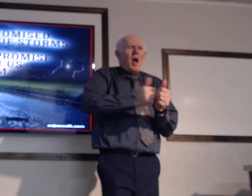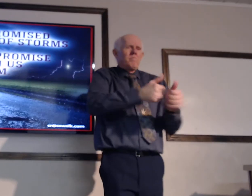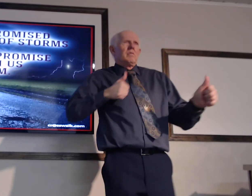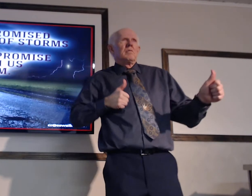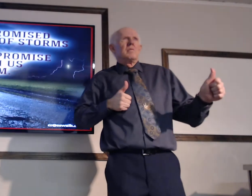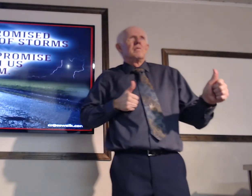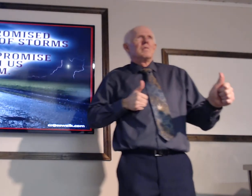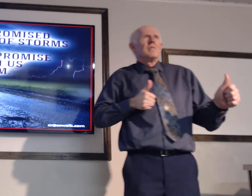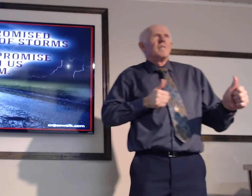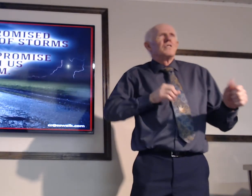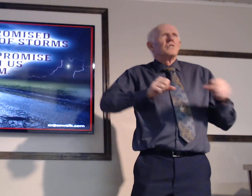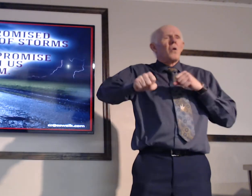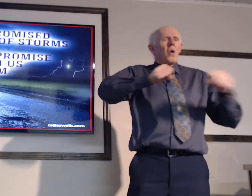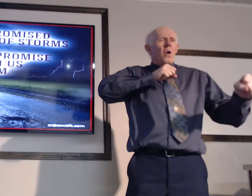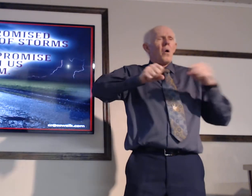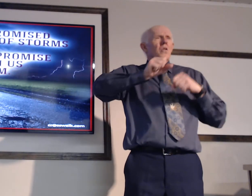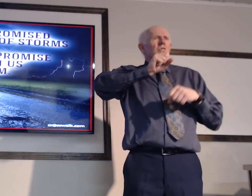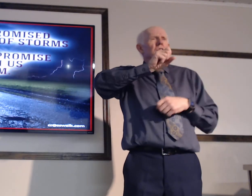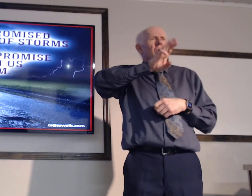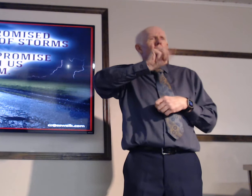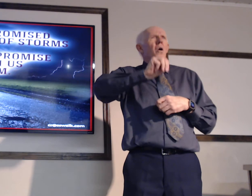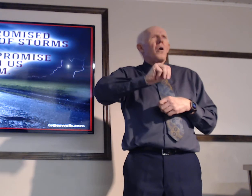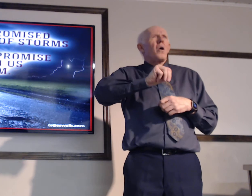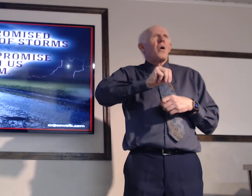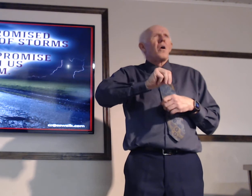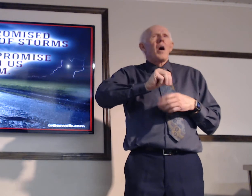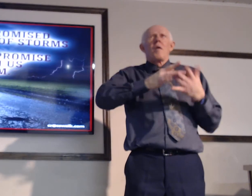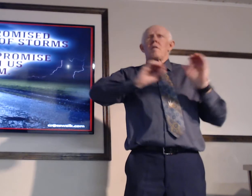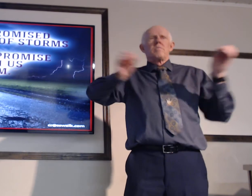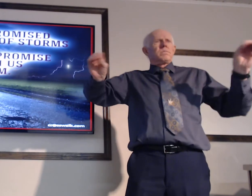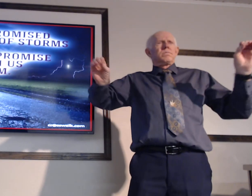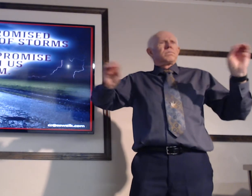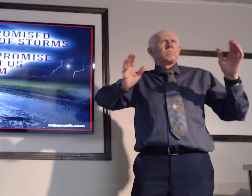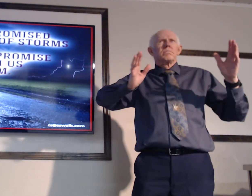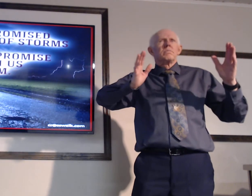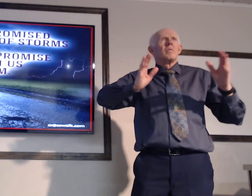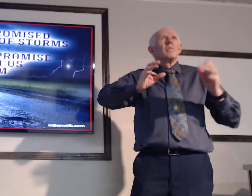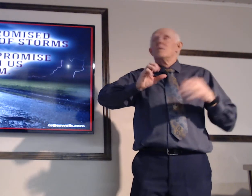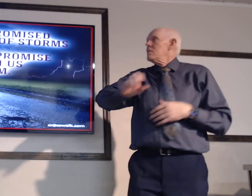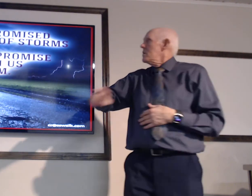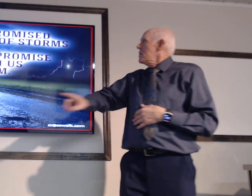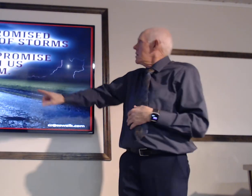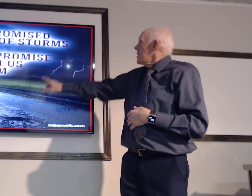the absence of storms in our life.